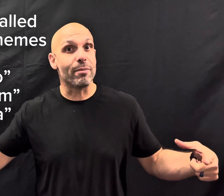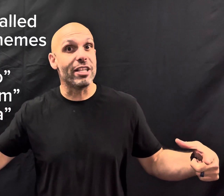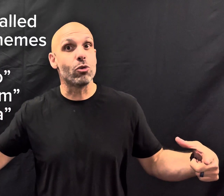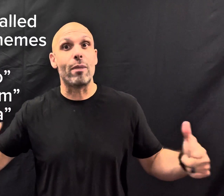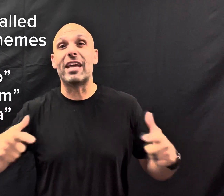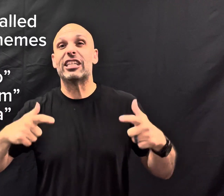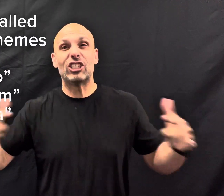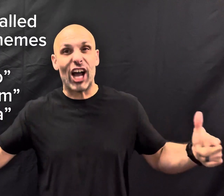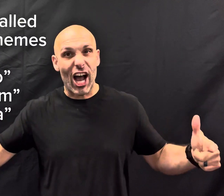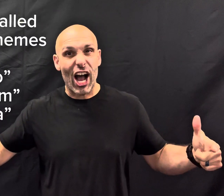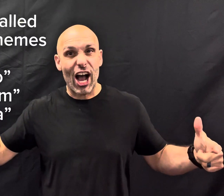this way big.